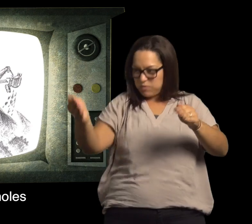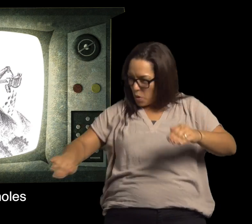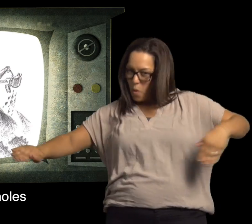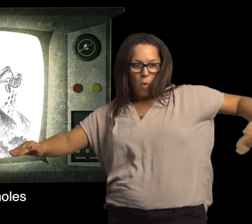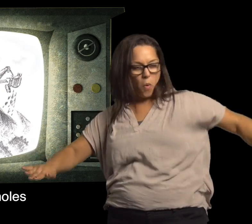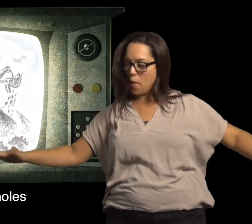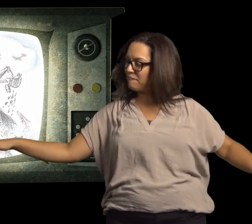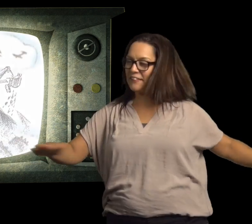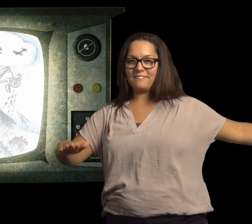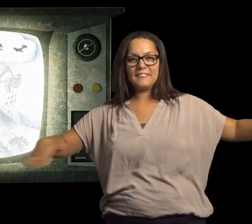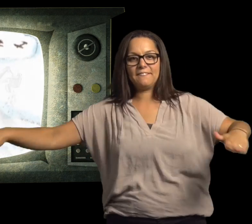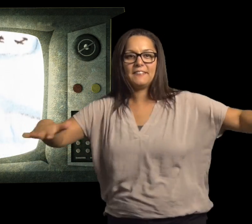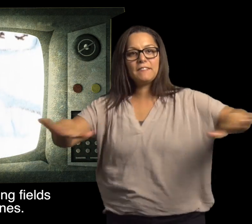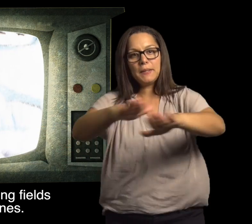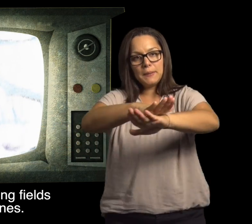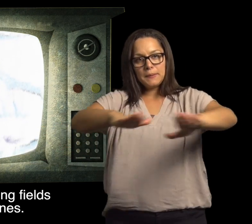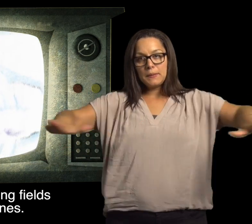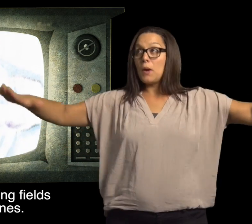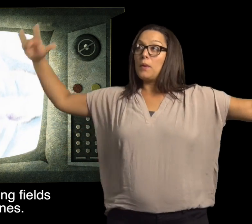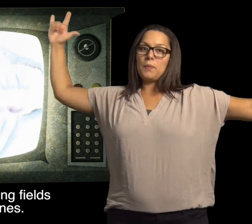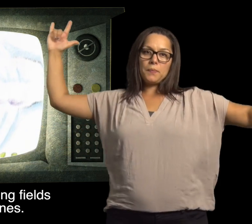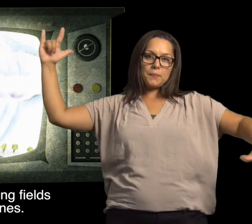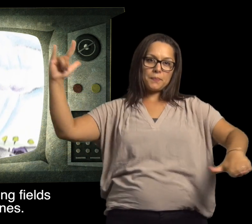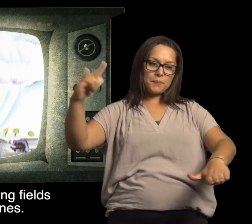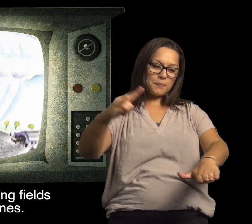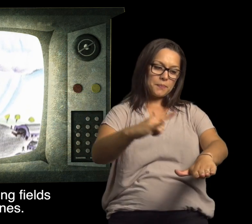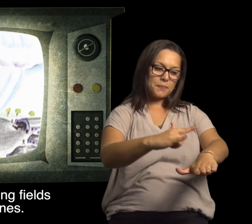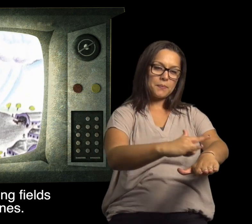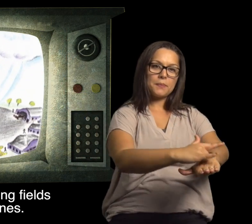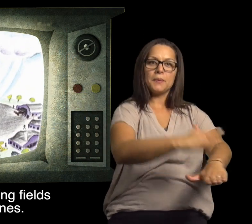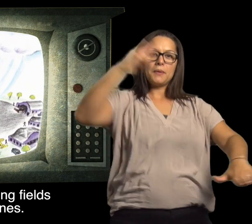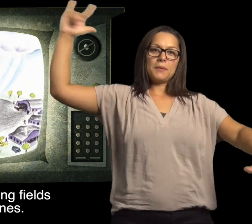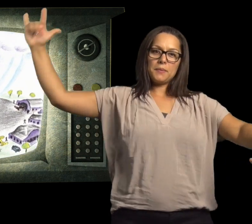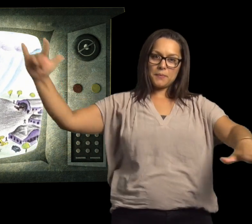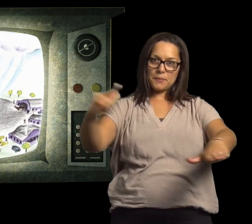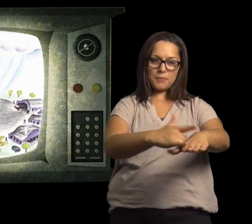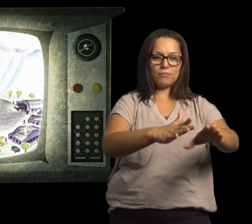holes to make the landing fields for the airplanes.